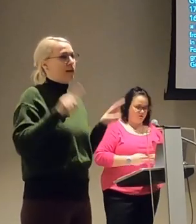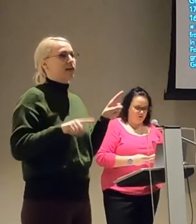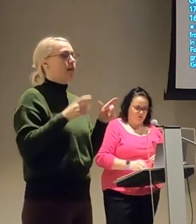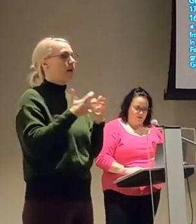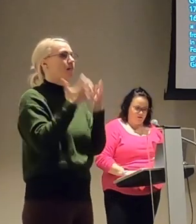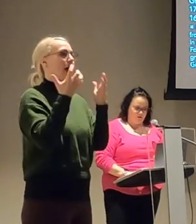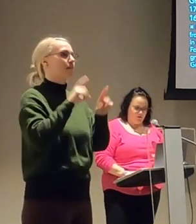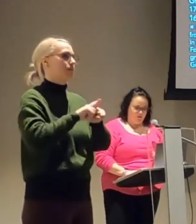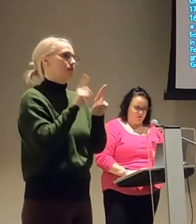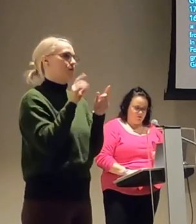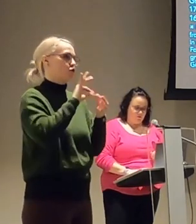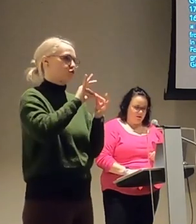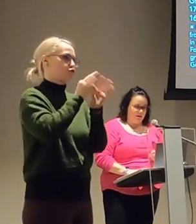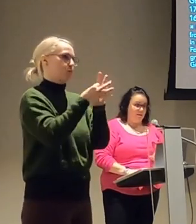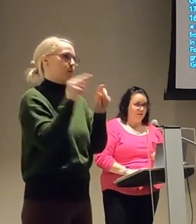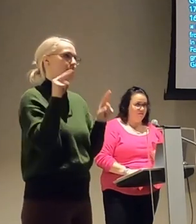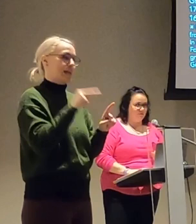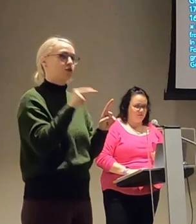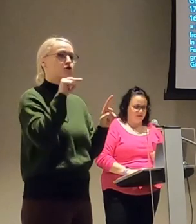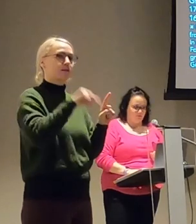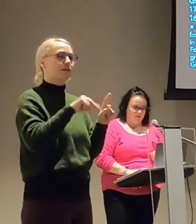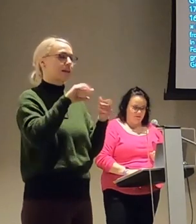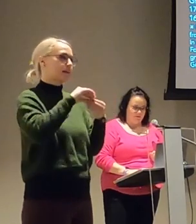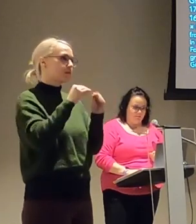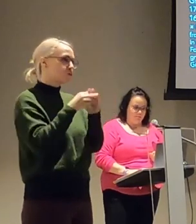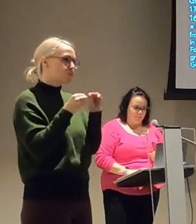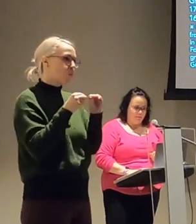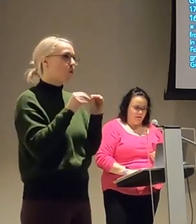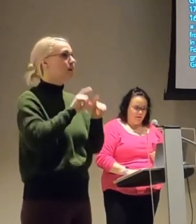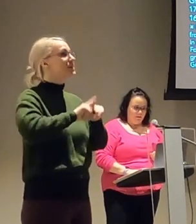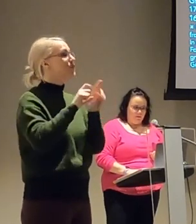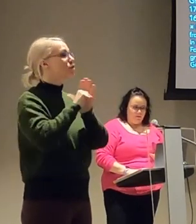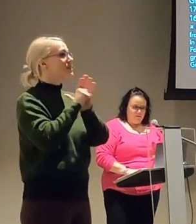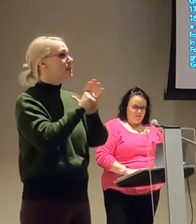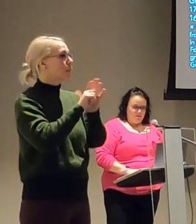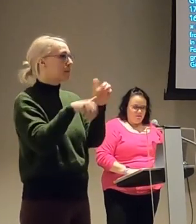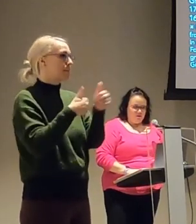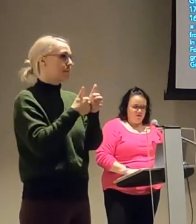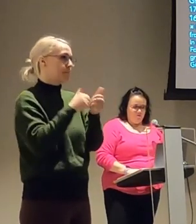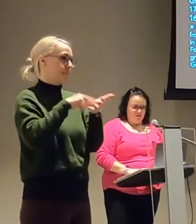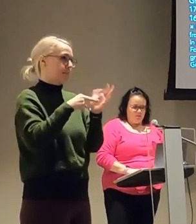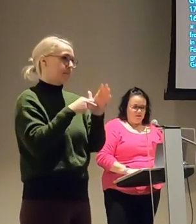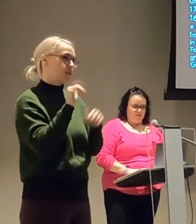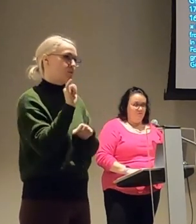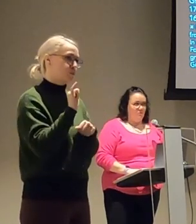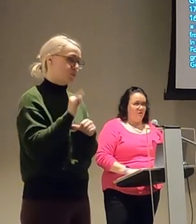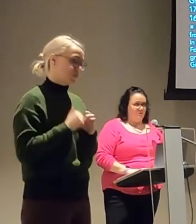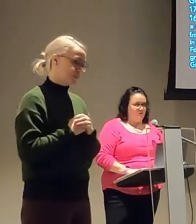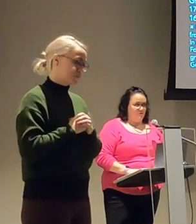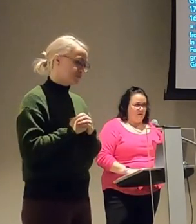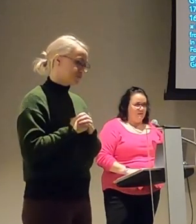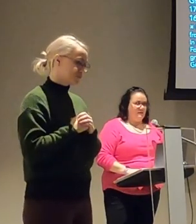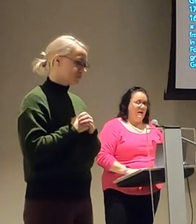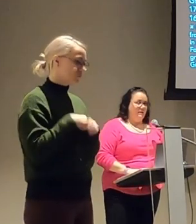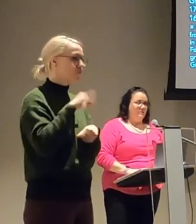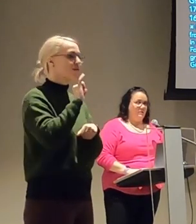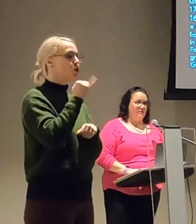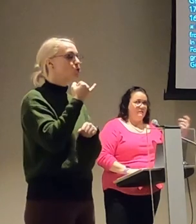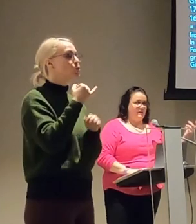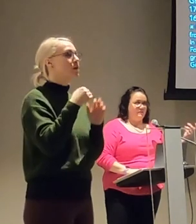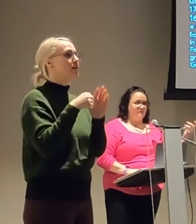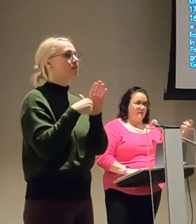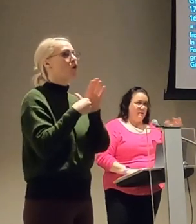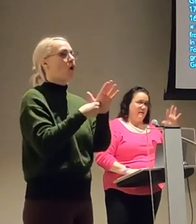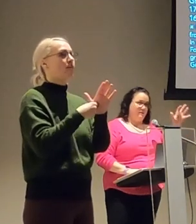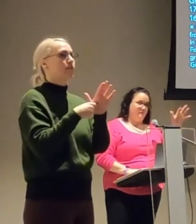a lot of different interpretation of this story and a lot of different symbolism. So she's often depicted in one of two ways. I would